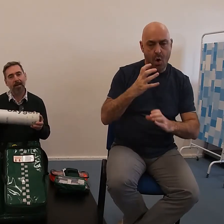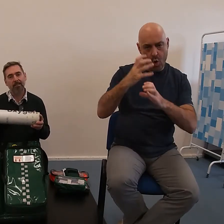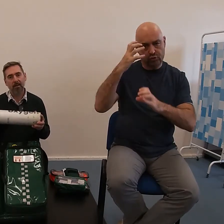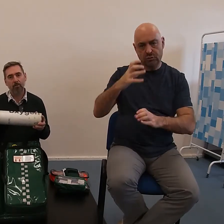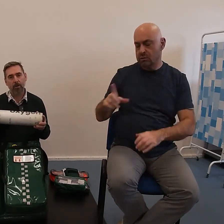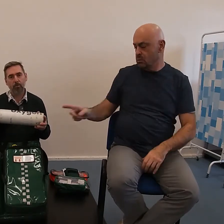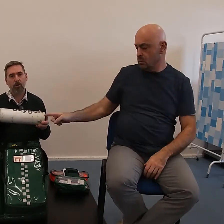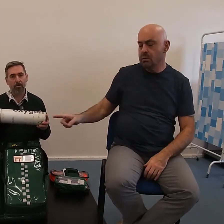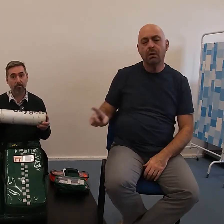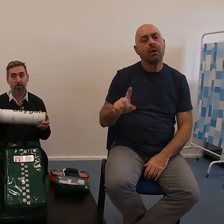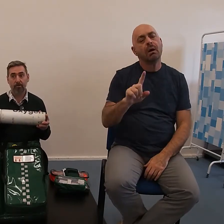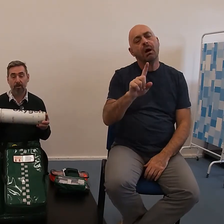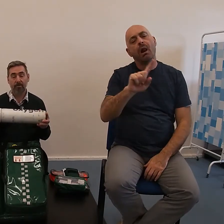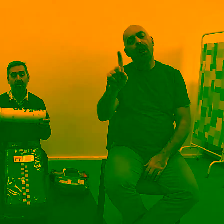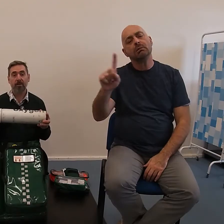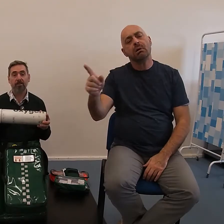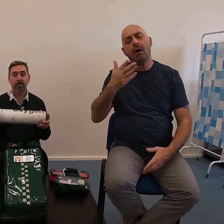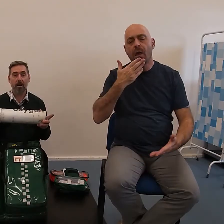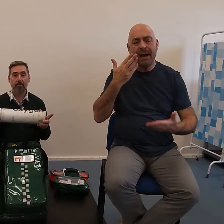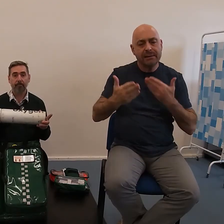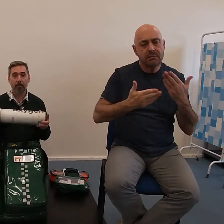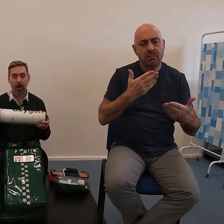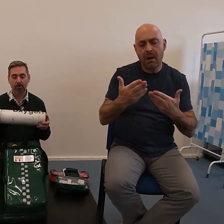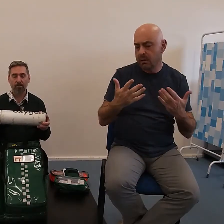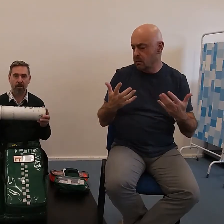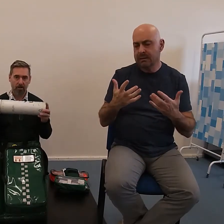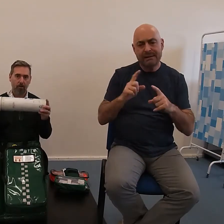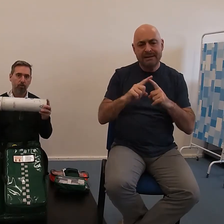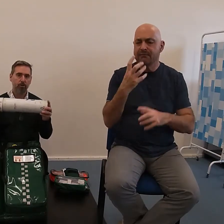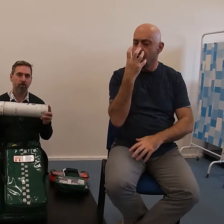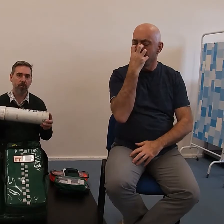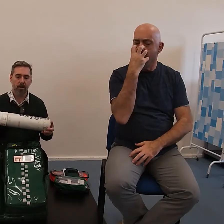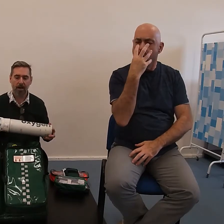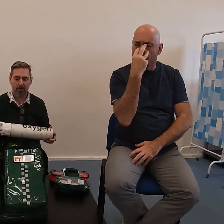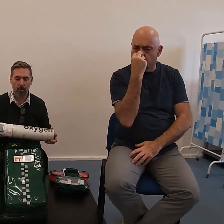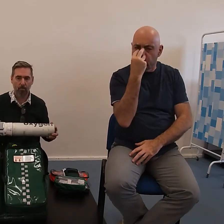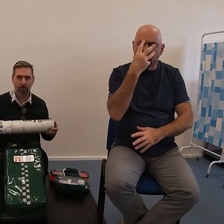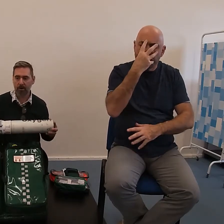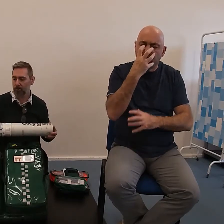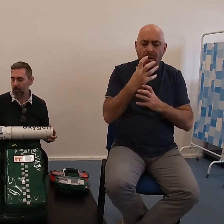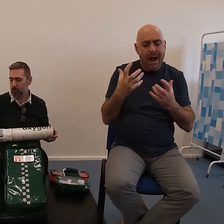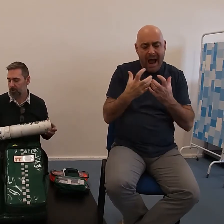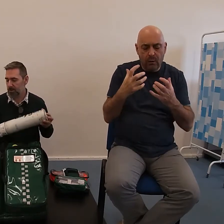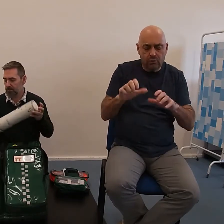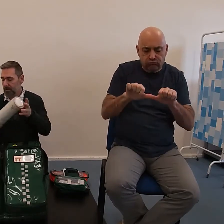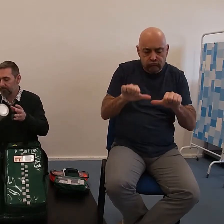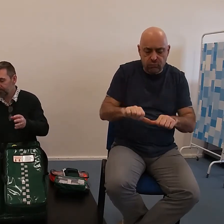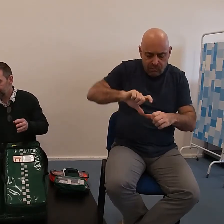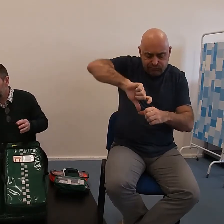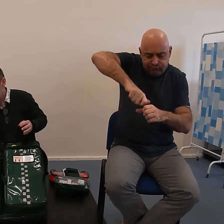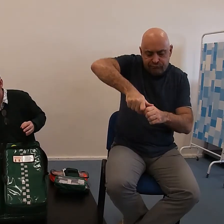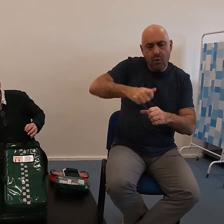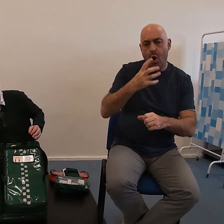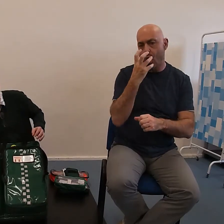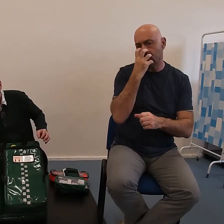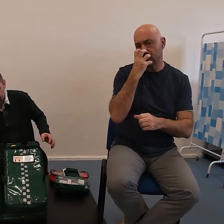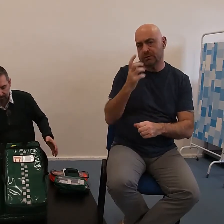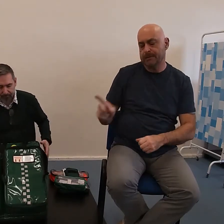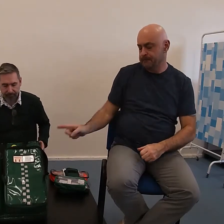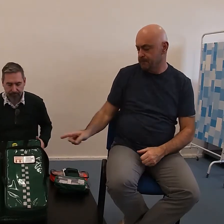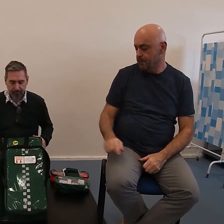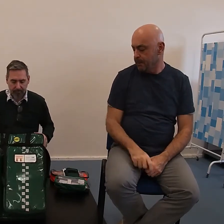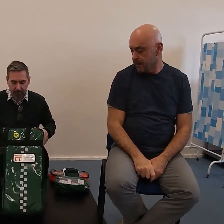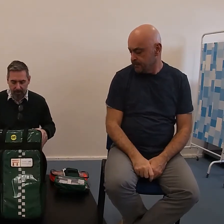little bit later, we will go through the various masks, and I'll also show you how you operate the oxygen cylinder.